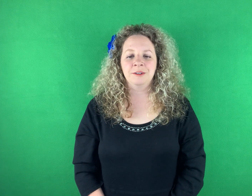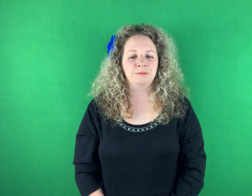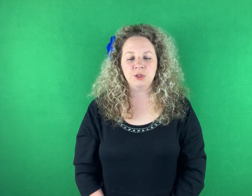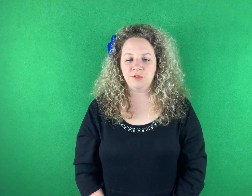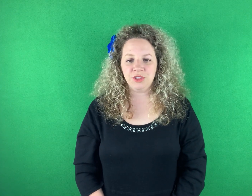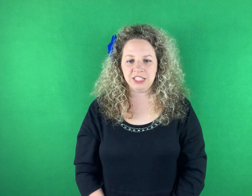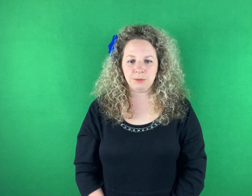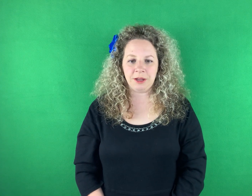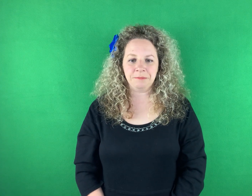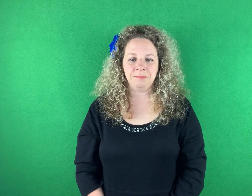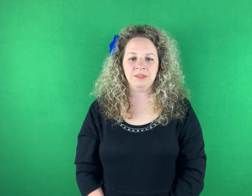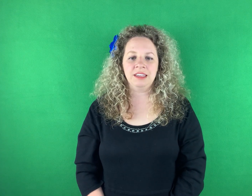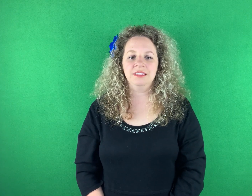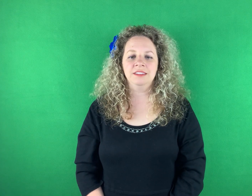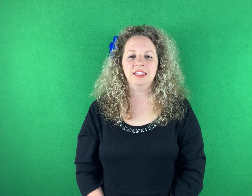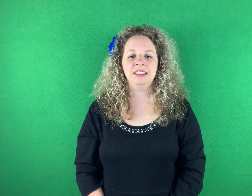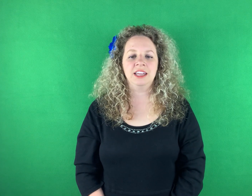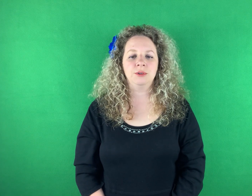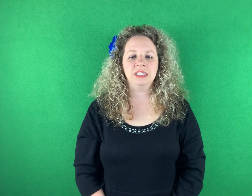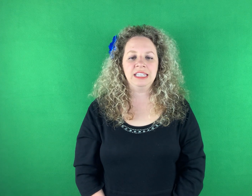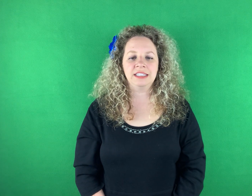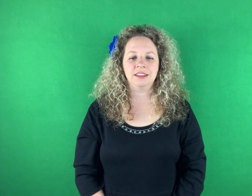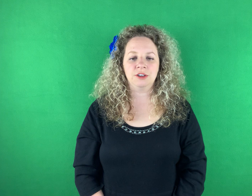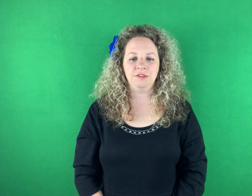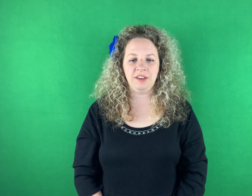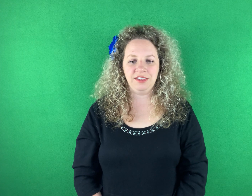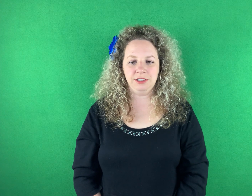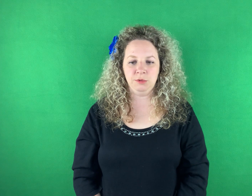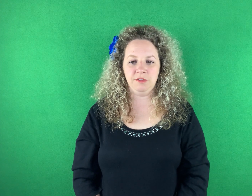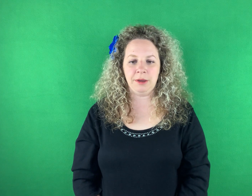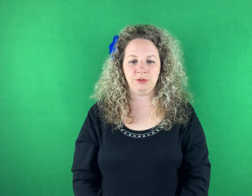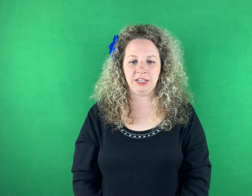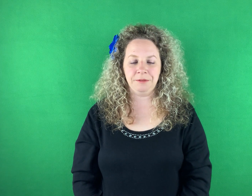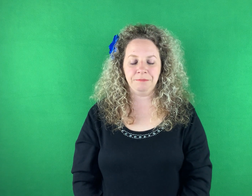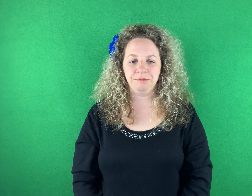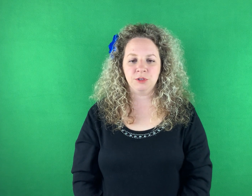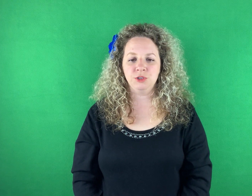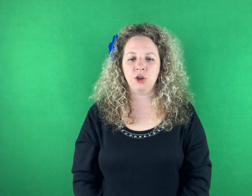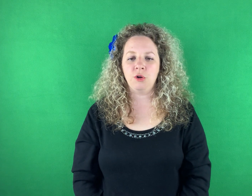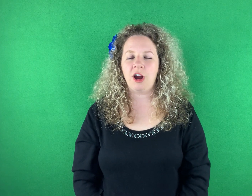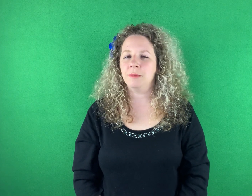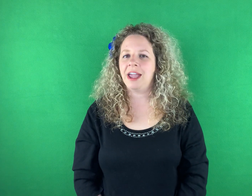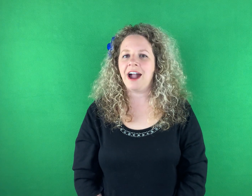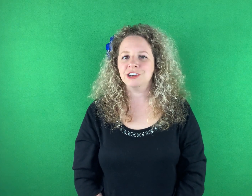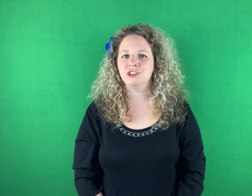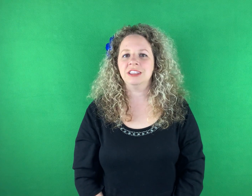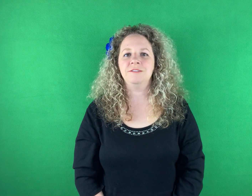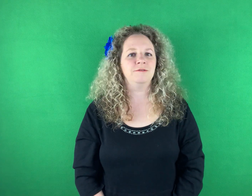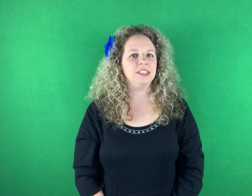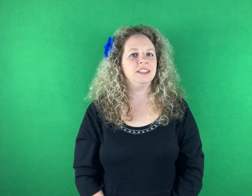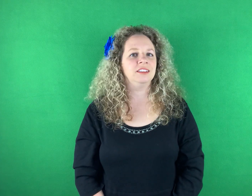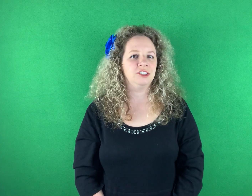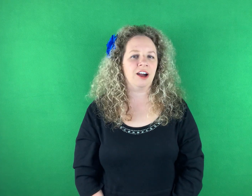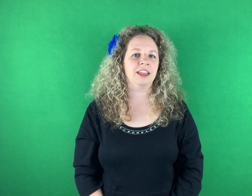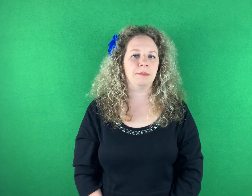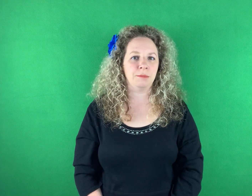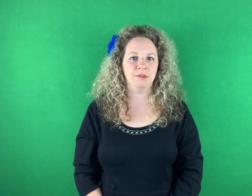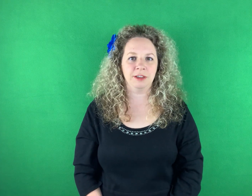So for this one, they say it only takes a little faith to move a mountain. So are we actually physically talking about moving a